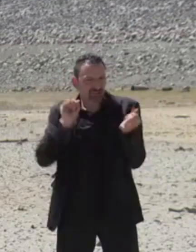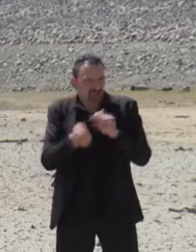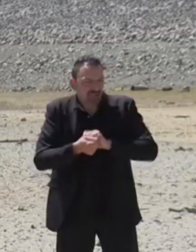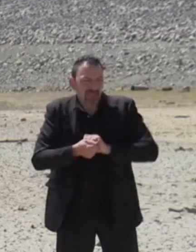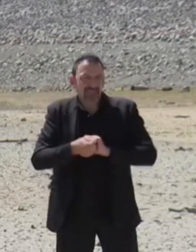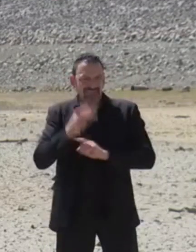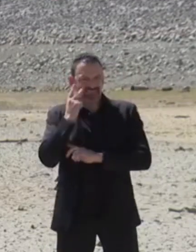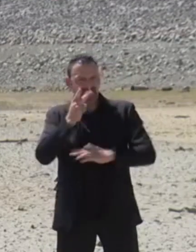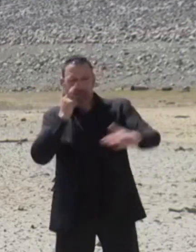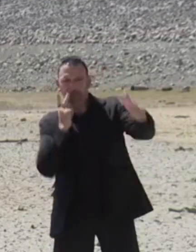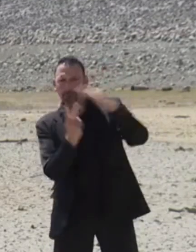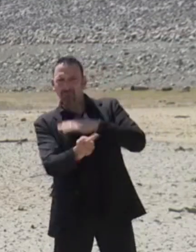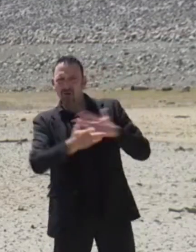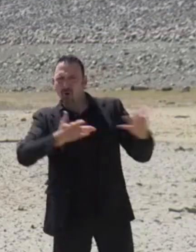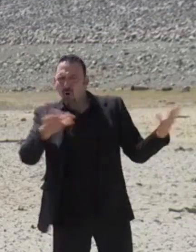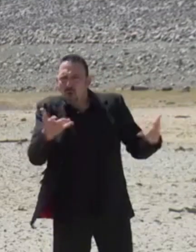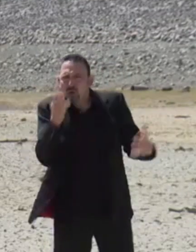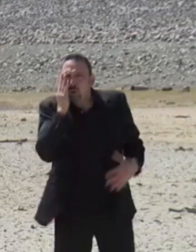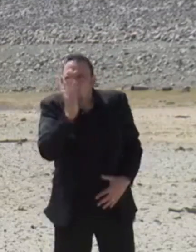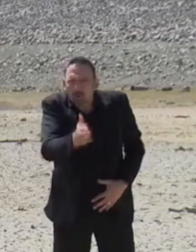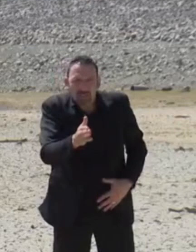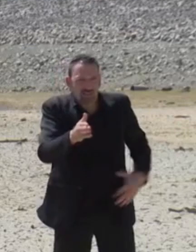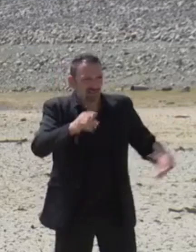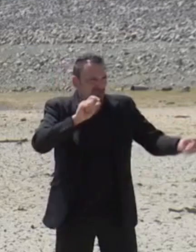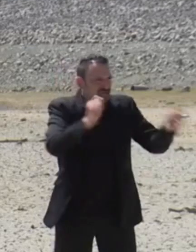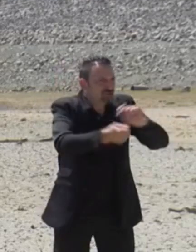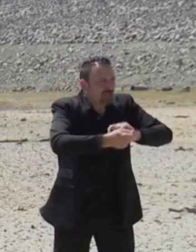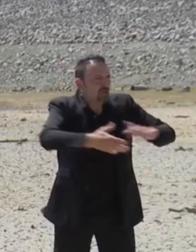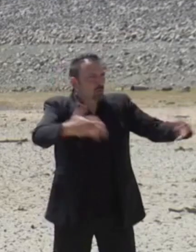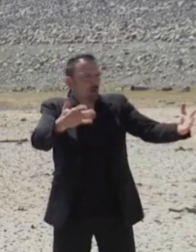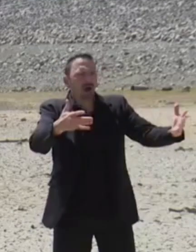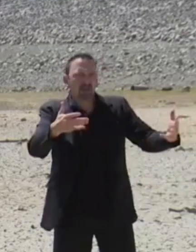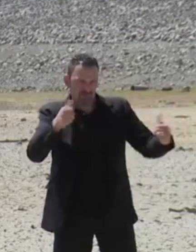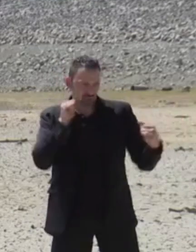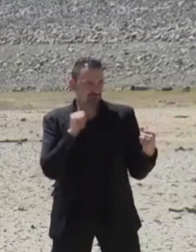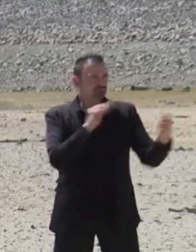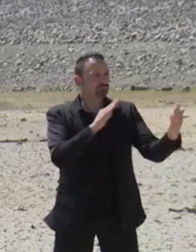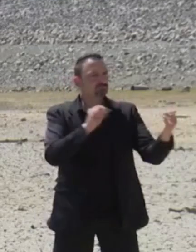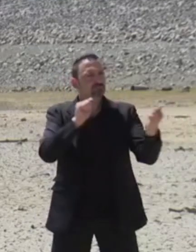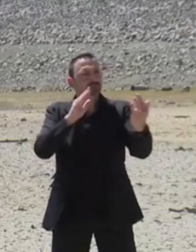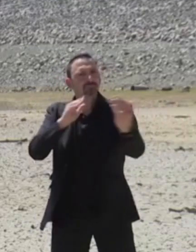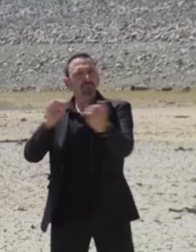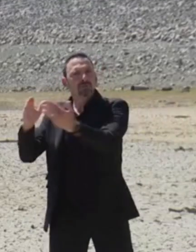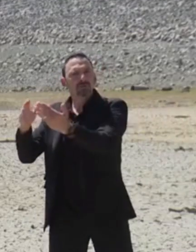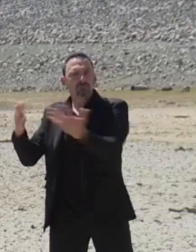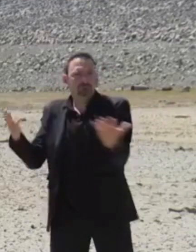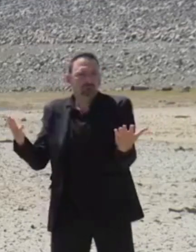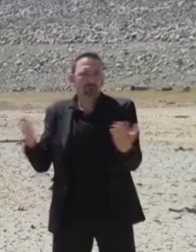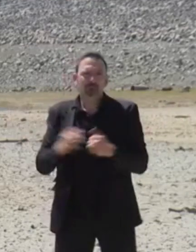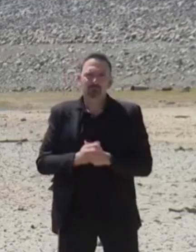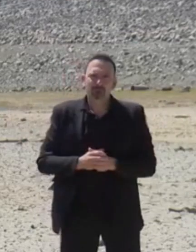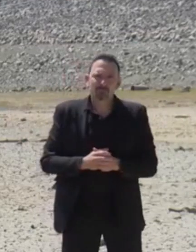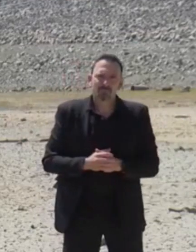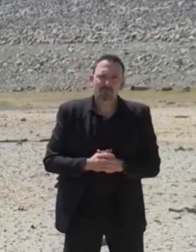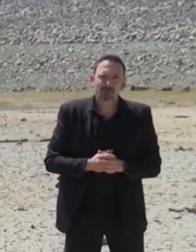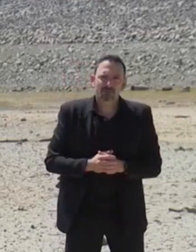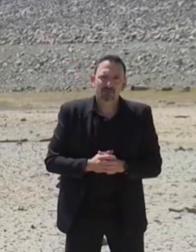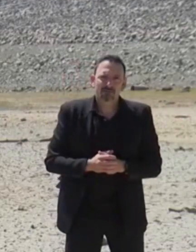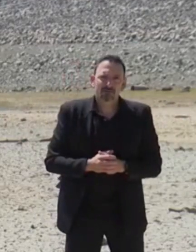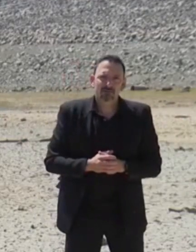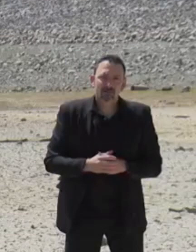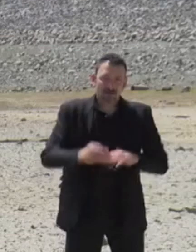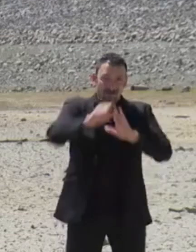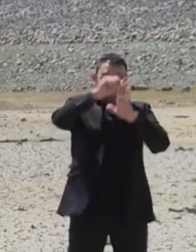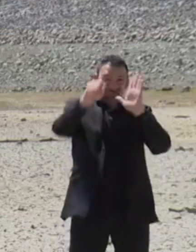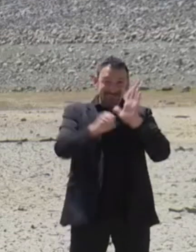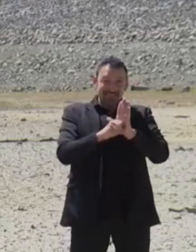challenges with a laser-like recognition that you can't focus this state as a